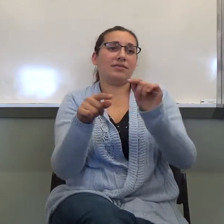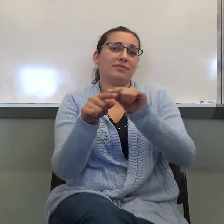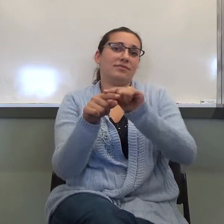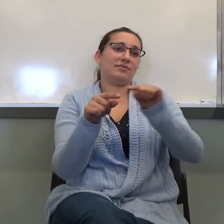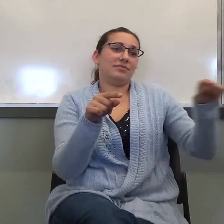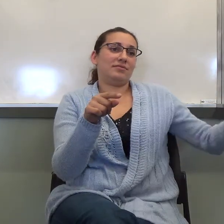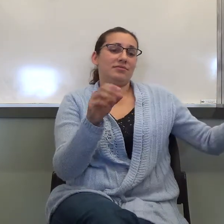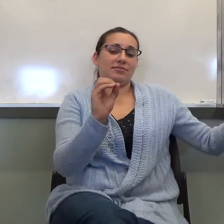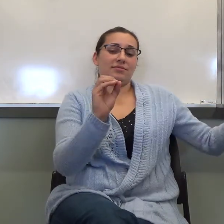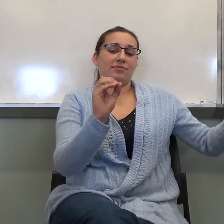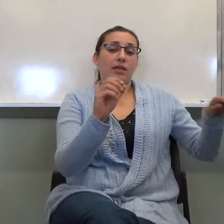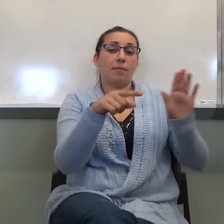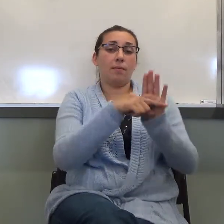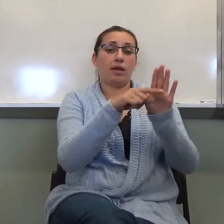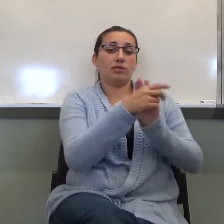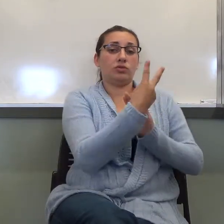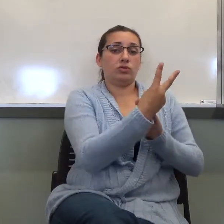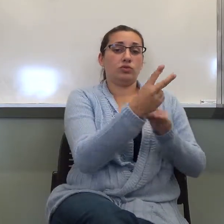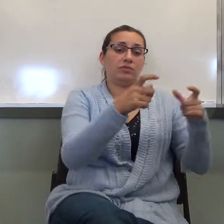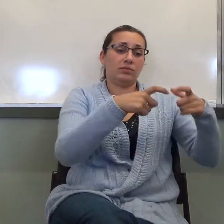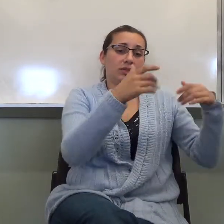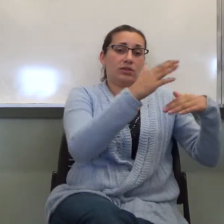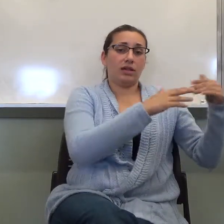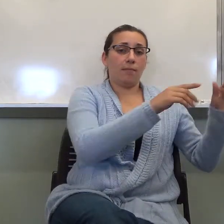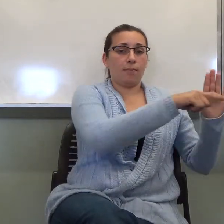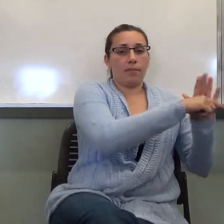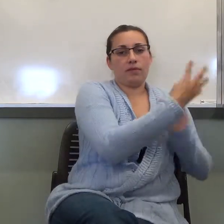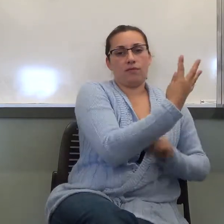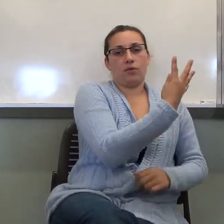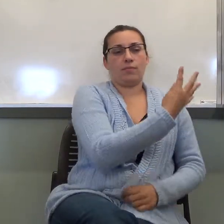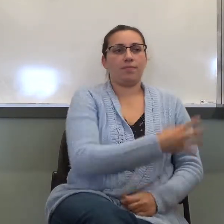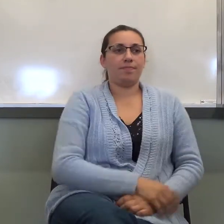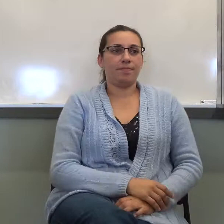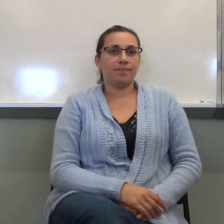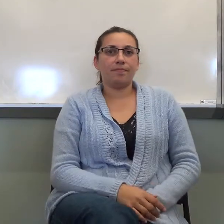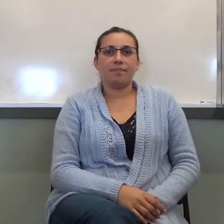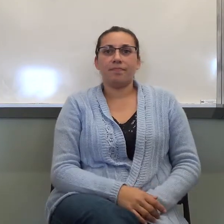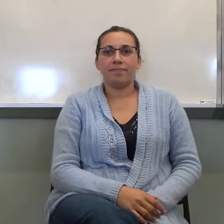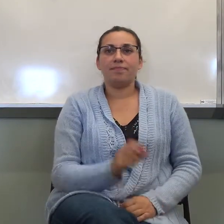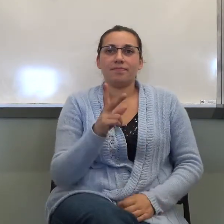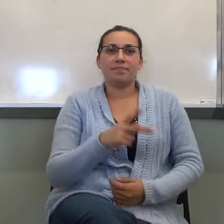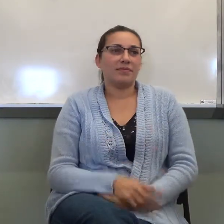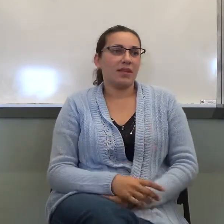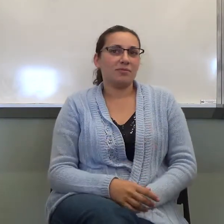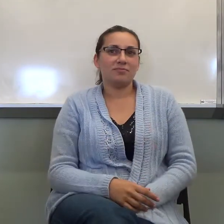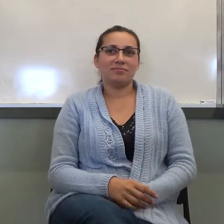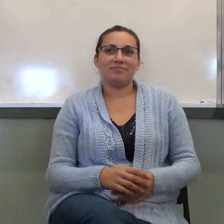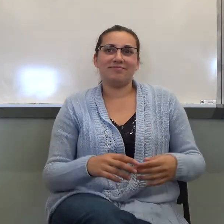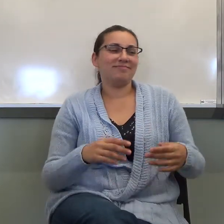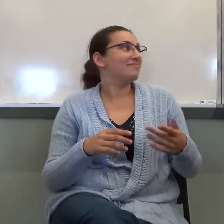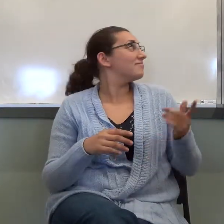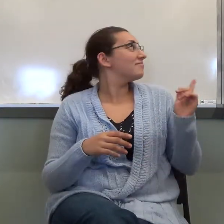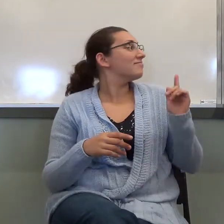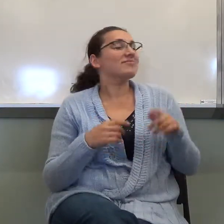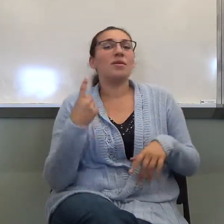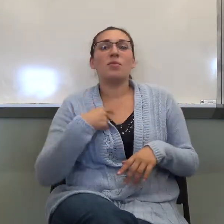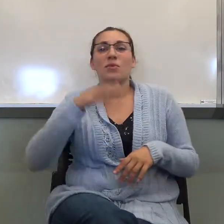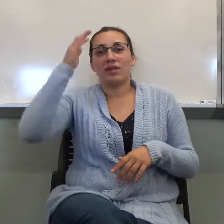Minus 2 is considered to be bigger than minus 4. Huh? All right. So because of that, we know we're going to have to start